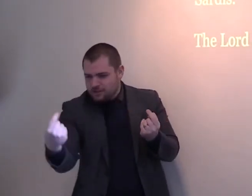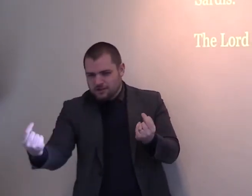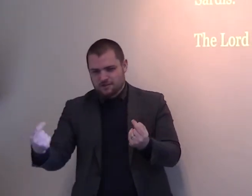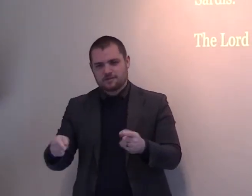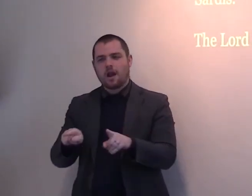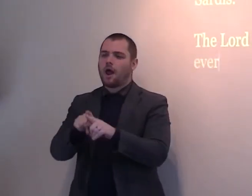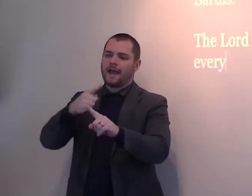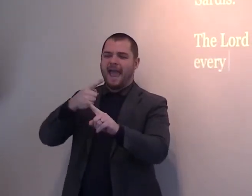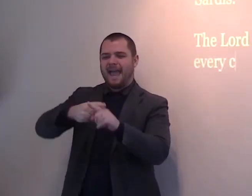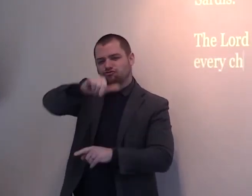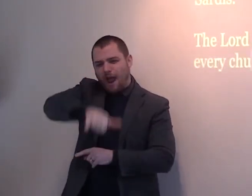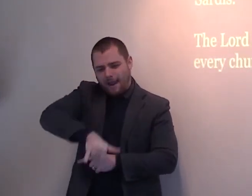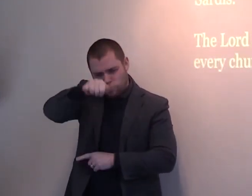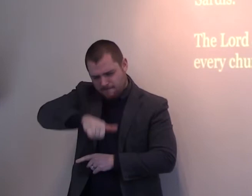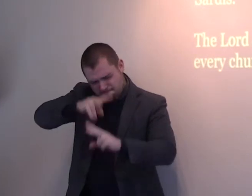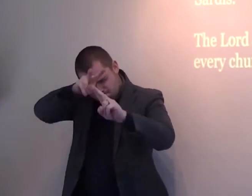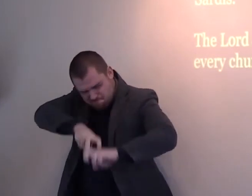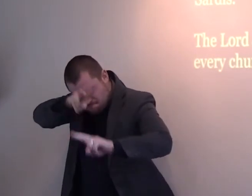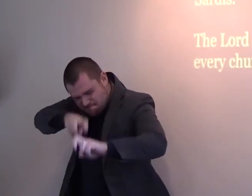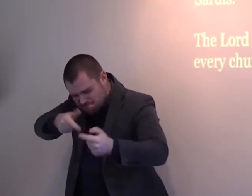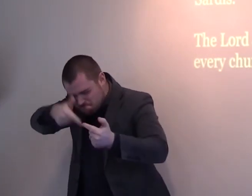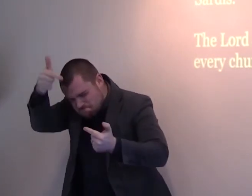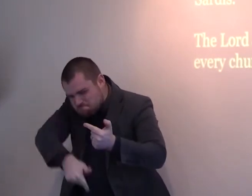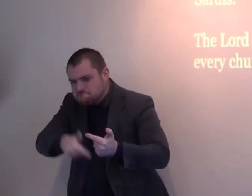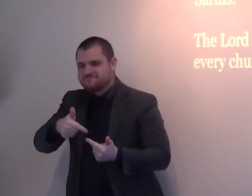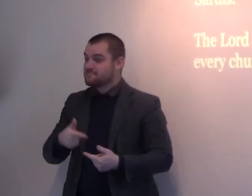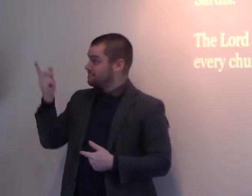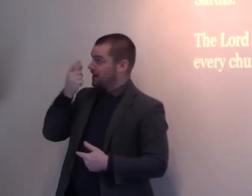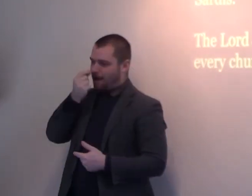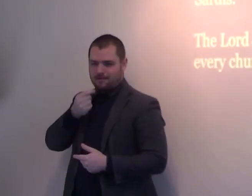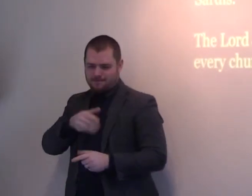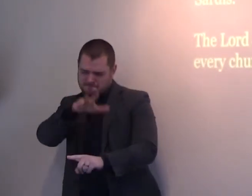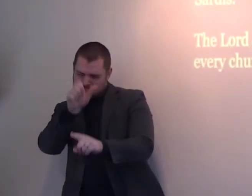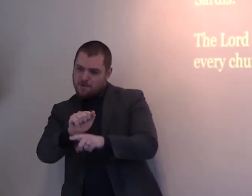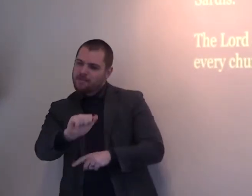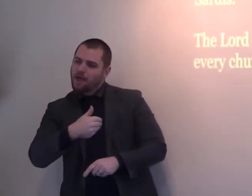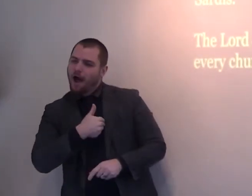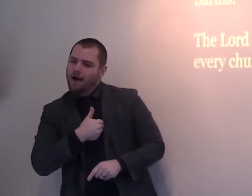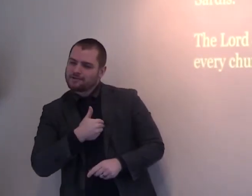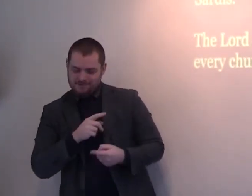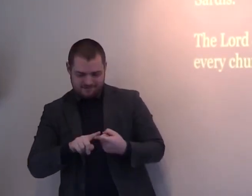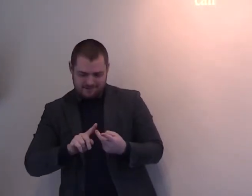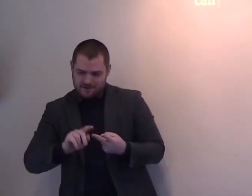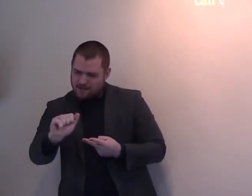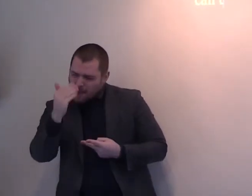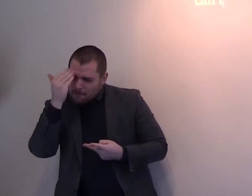because only him can do it. He knows the heart, he knows the mind, he knows what is all our